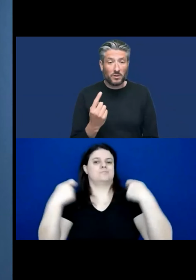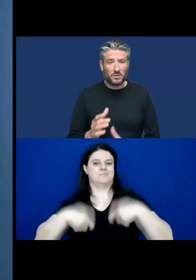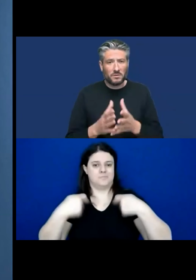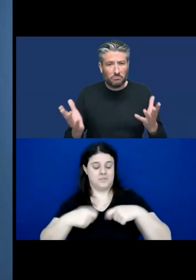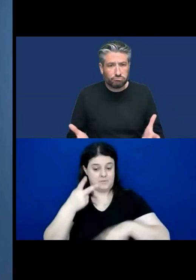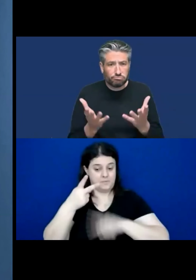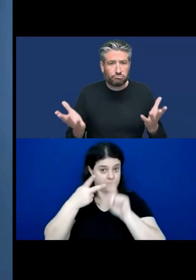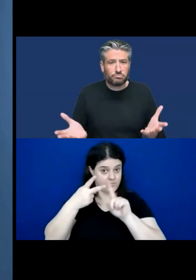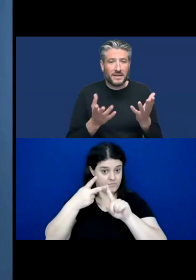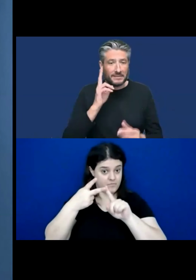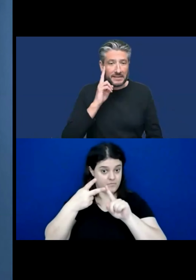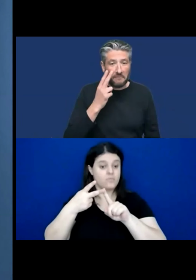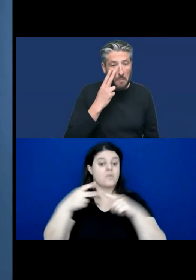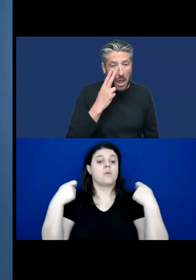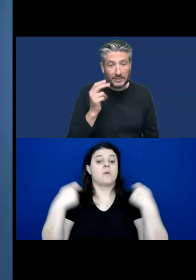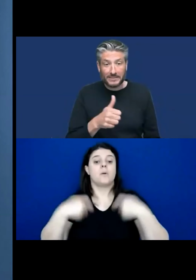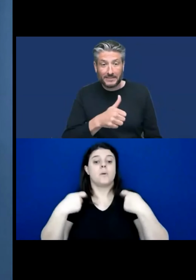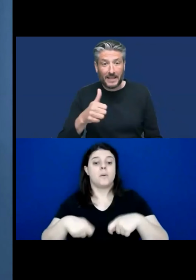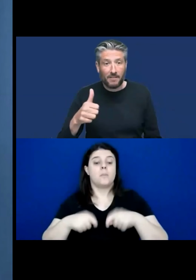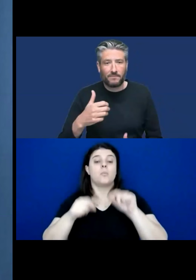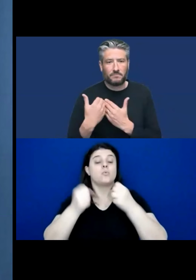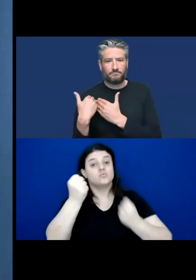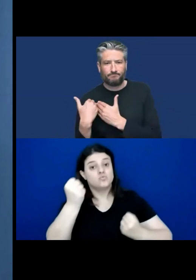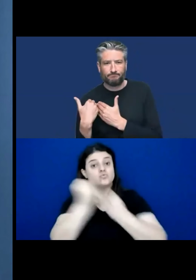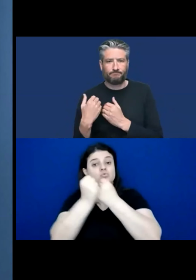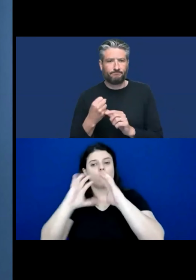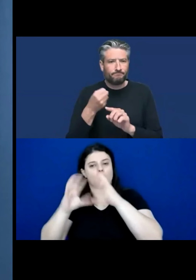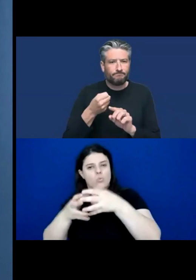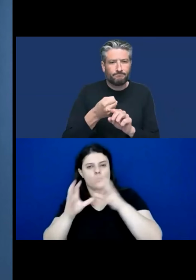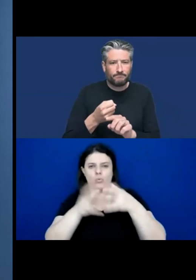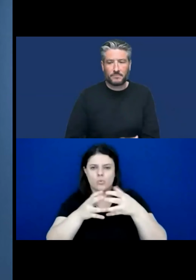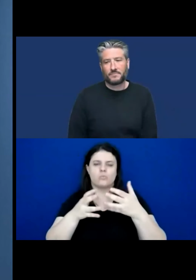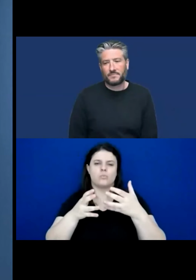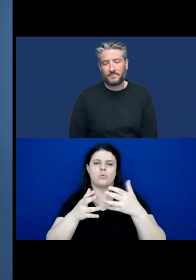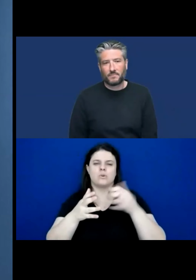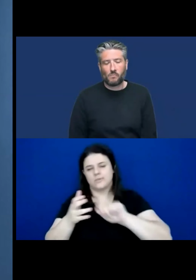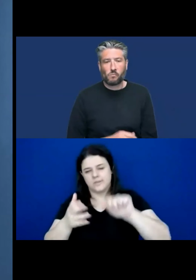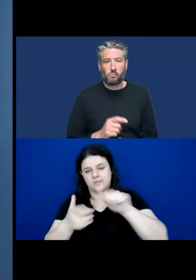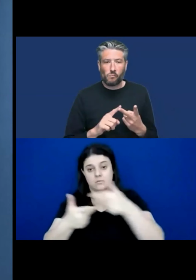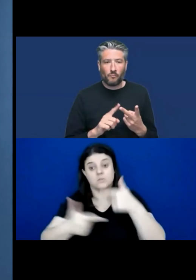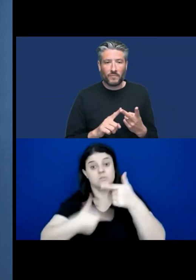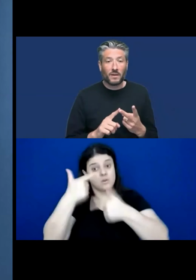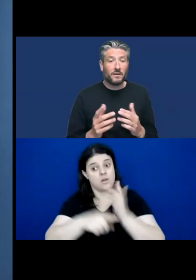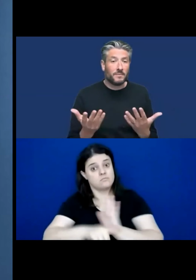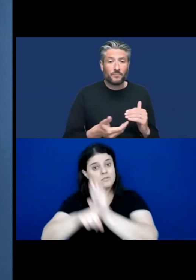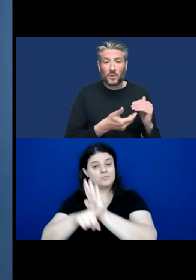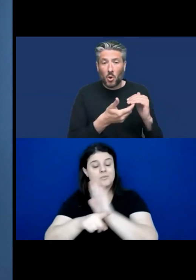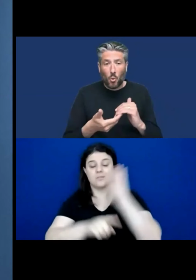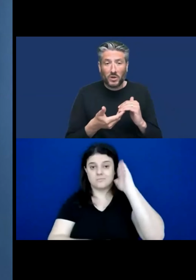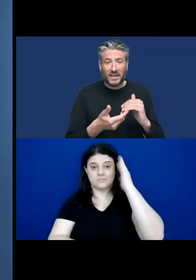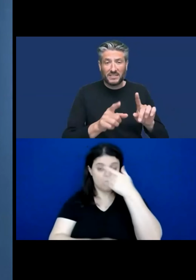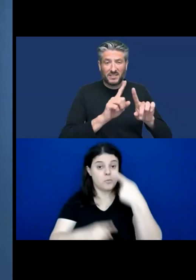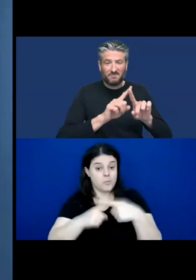Second, we definitely need to support organizations who work for deafblind people, because in these